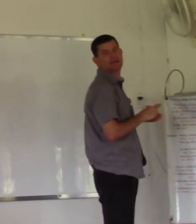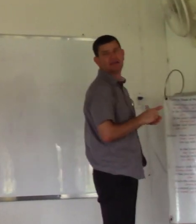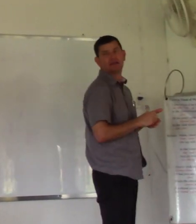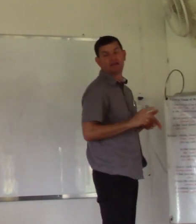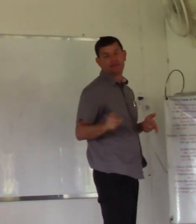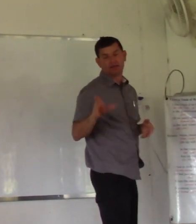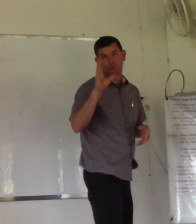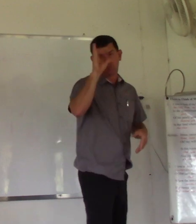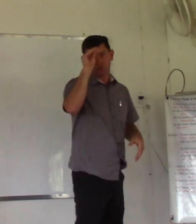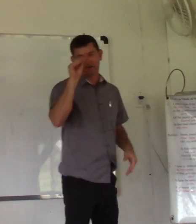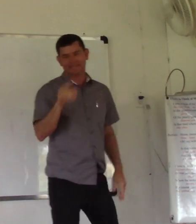a boy,